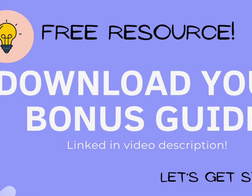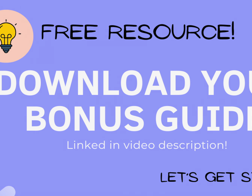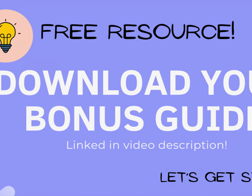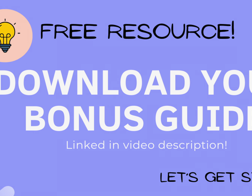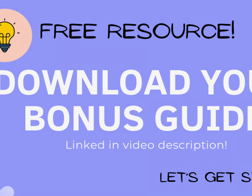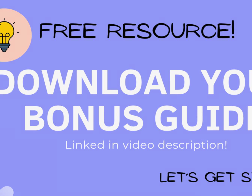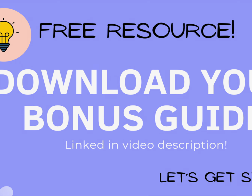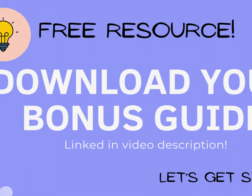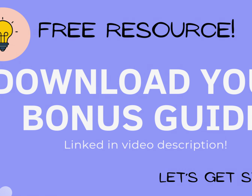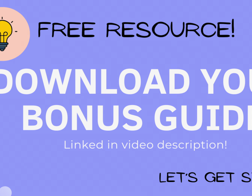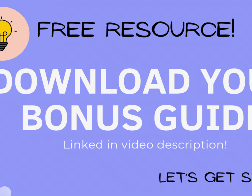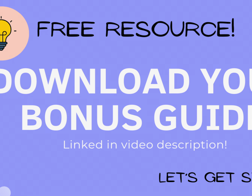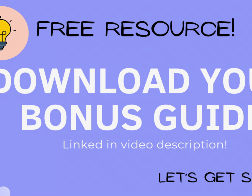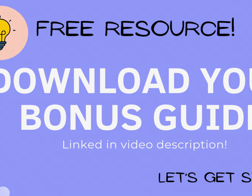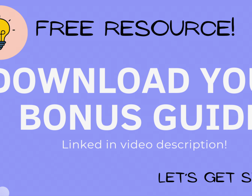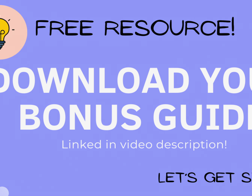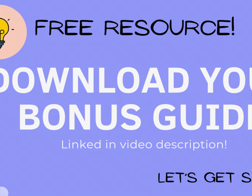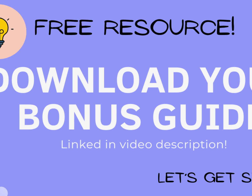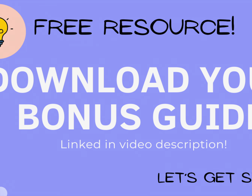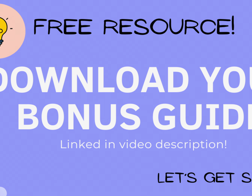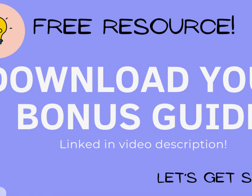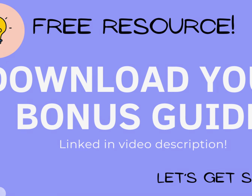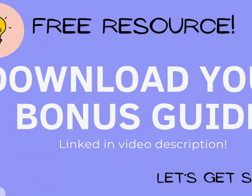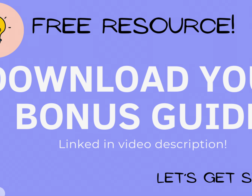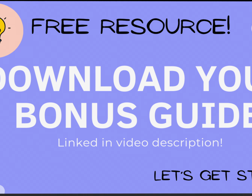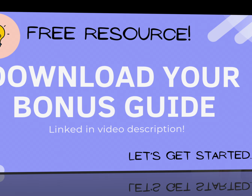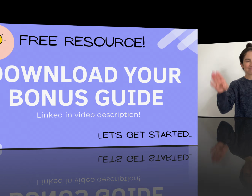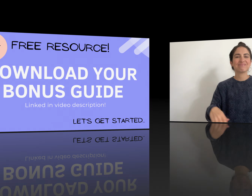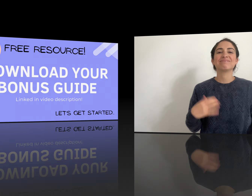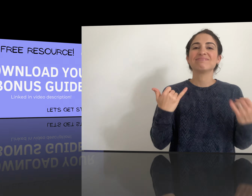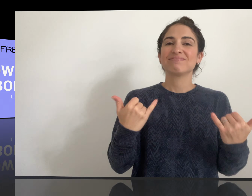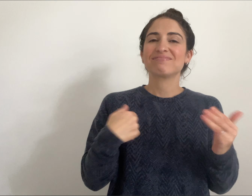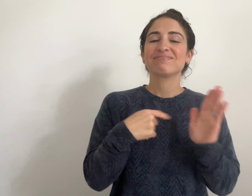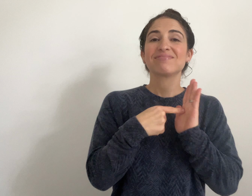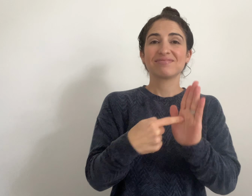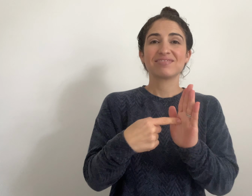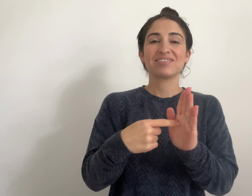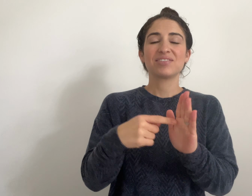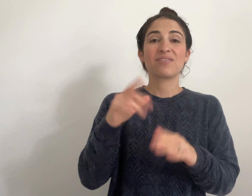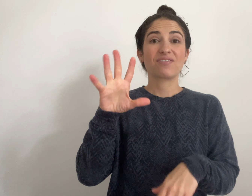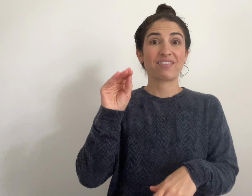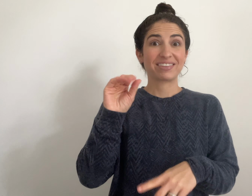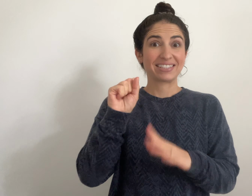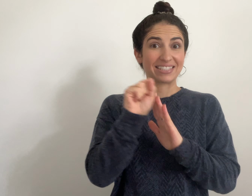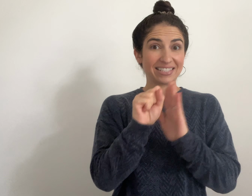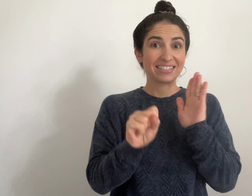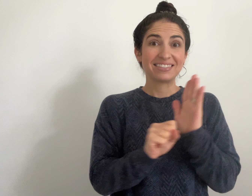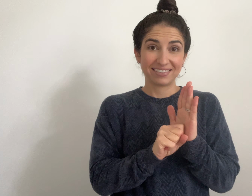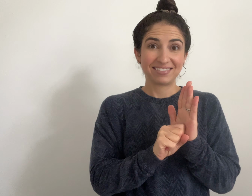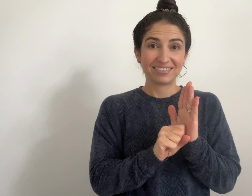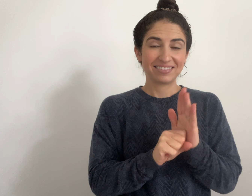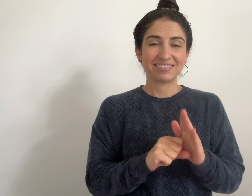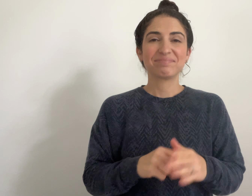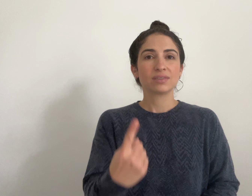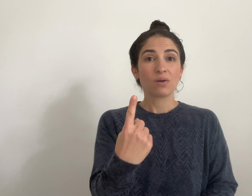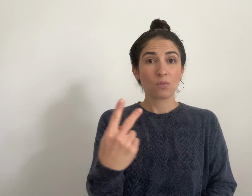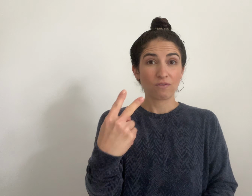about all 50 states' signs or abbreviations. Now, I'm going to show you 50 states.